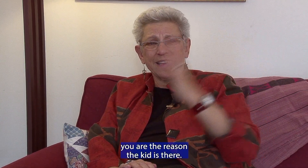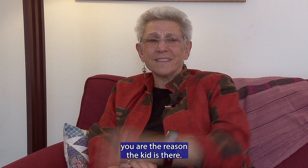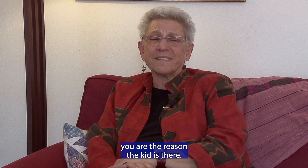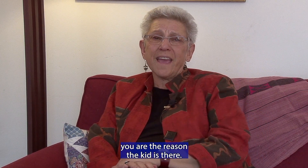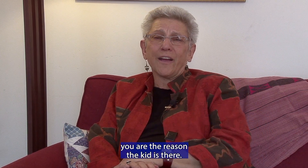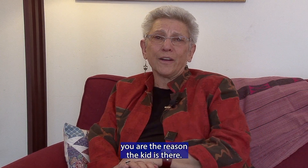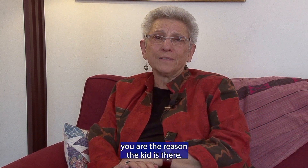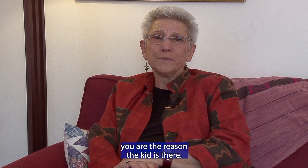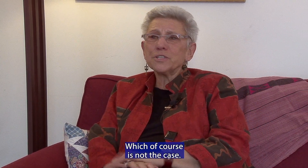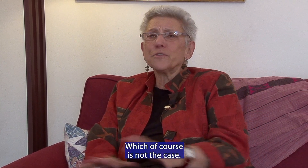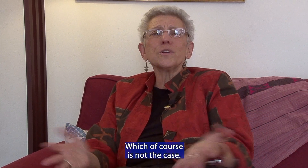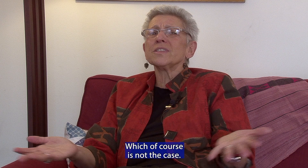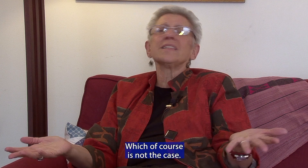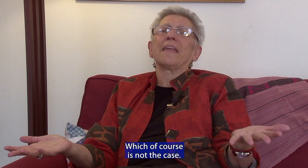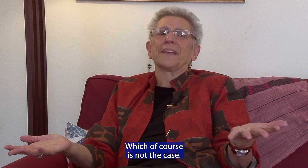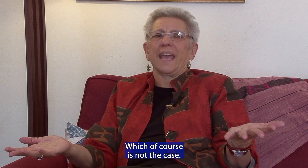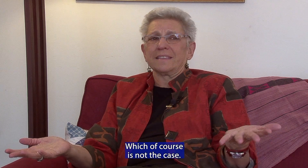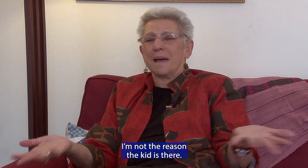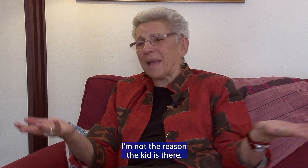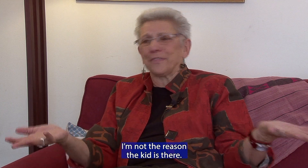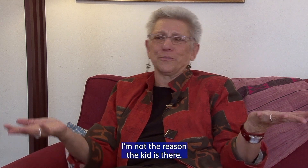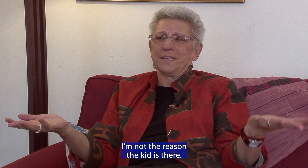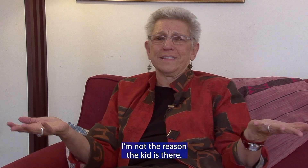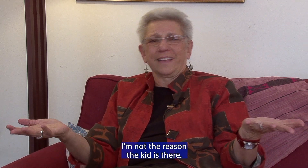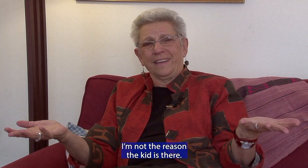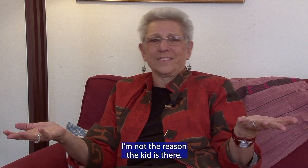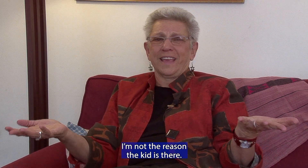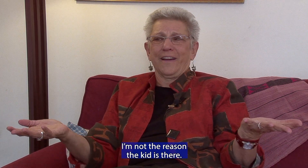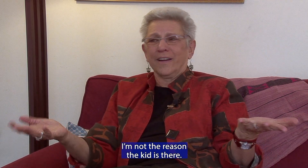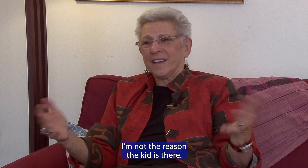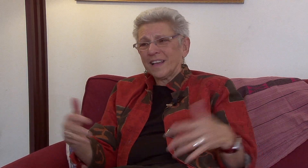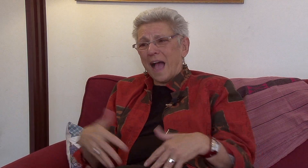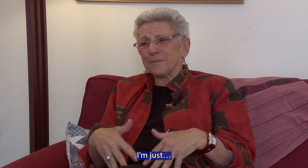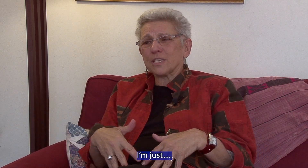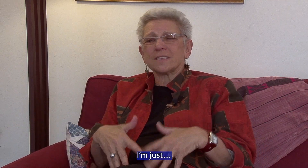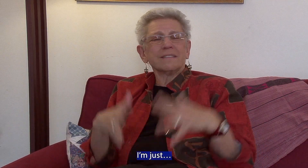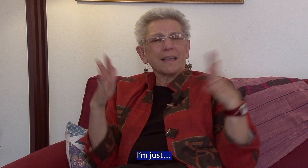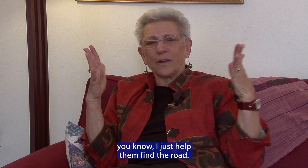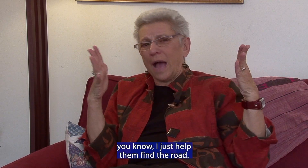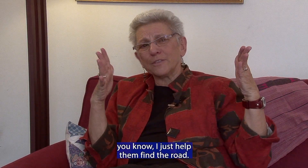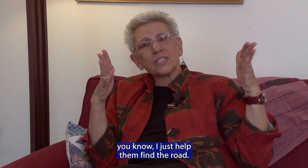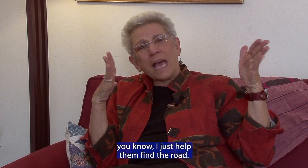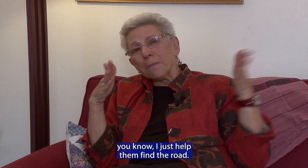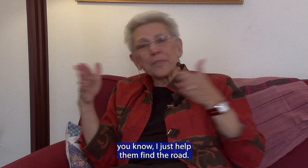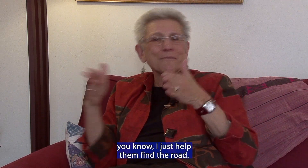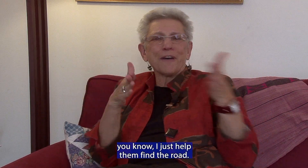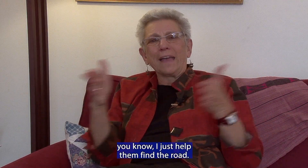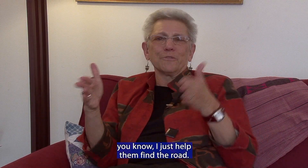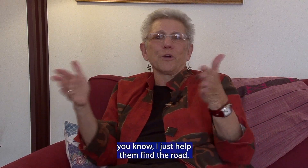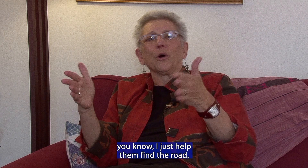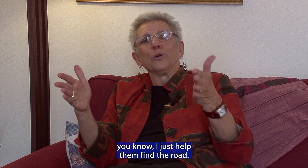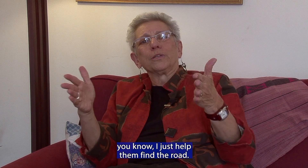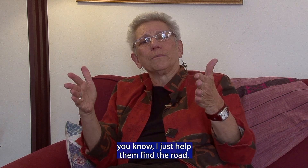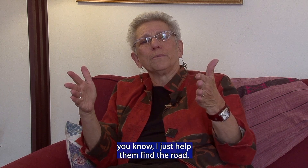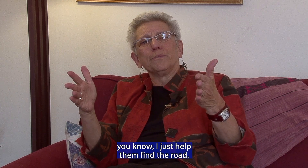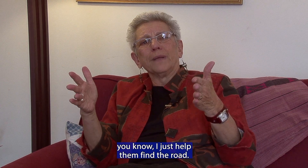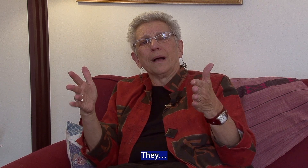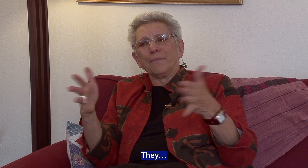is there, which of course is not the case. I'm not the reason the kid is there. I just helped them find the road.